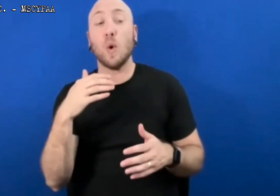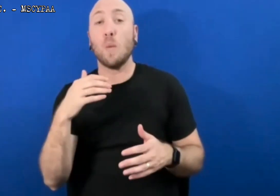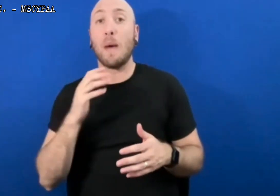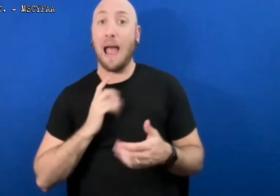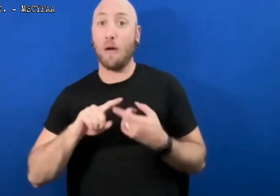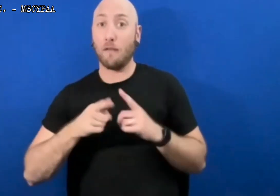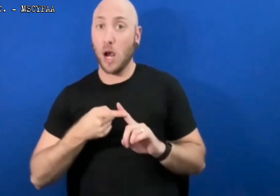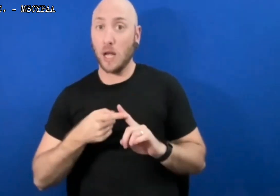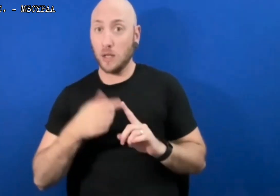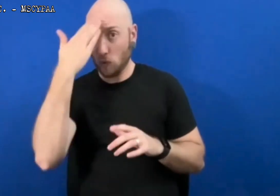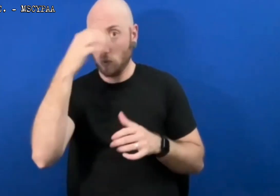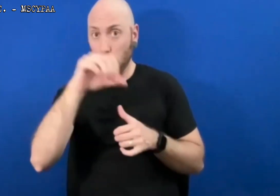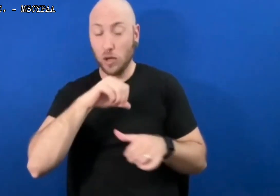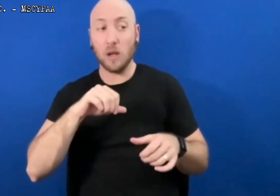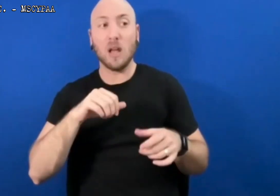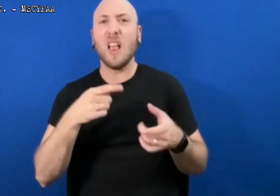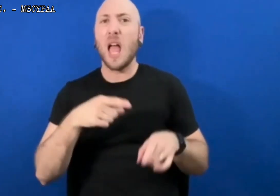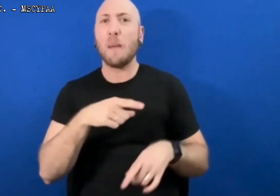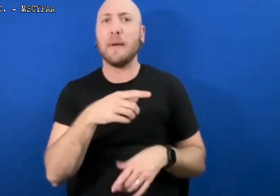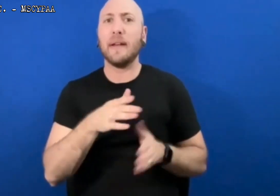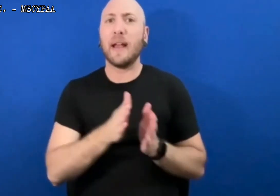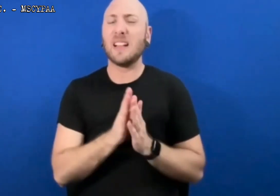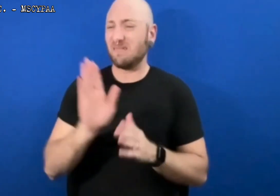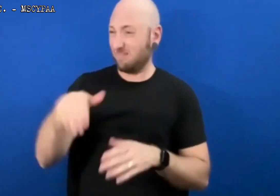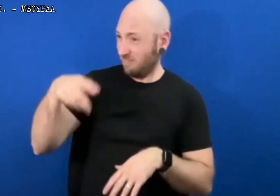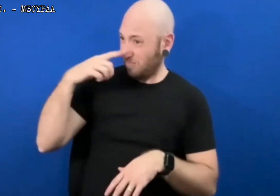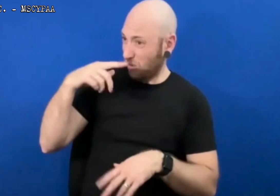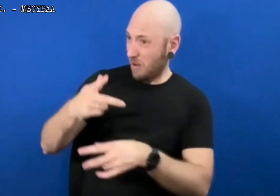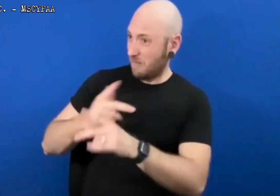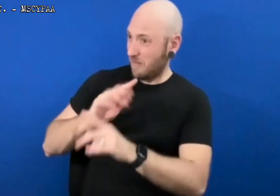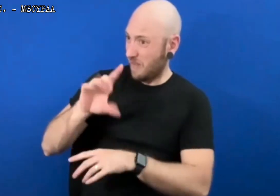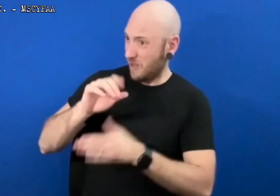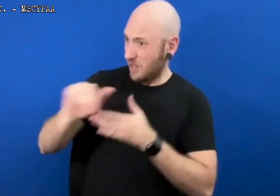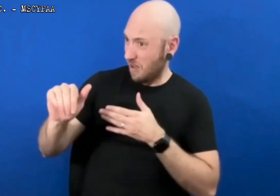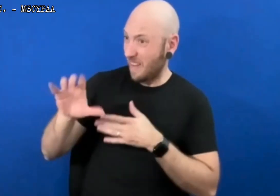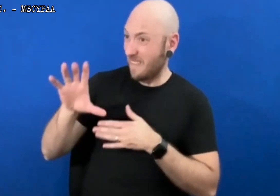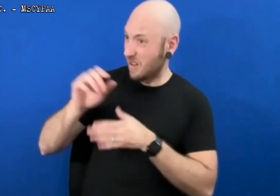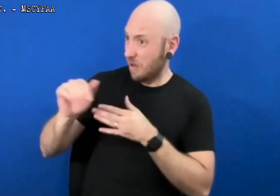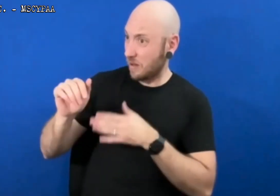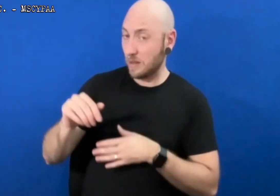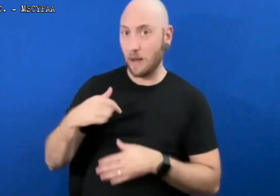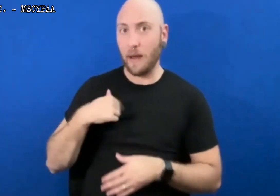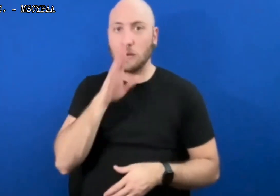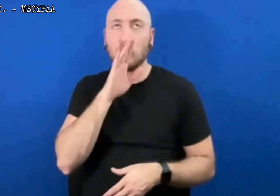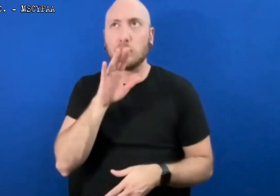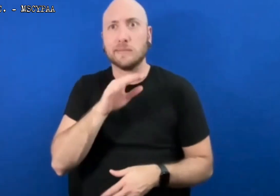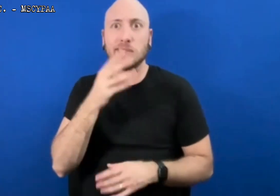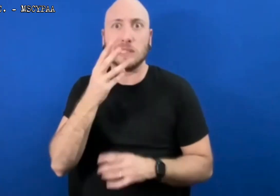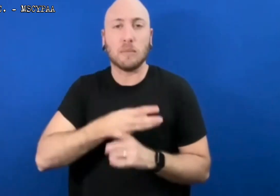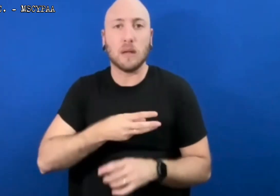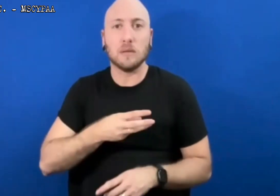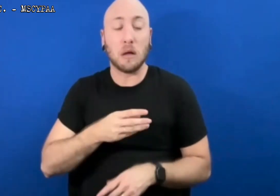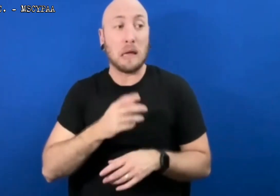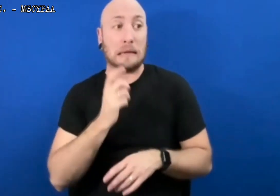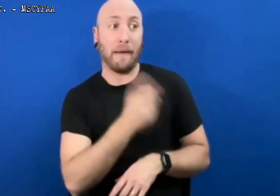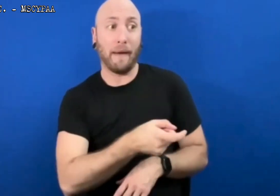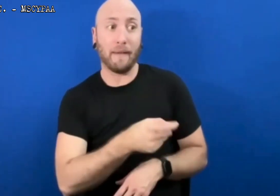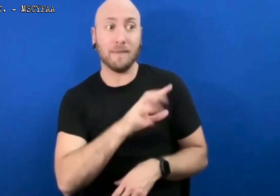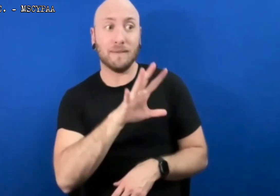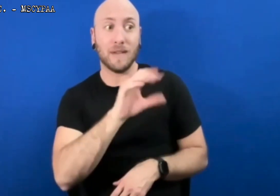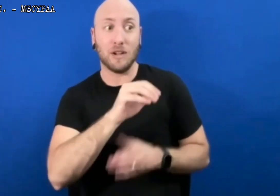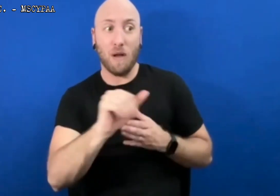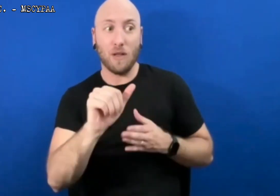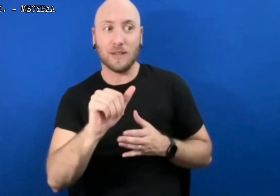then he asked to borrow $50 from me. And this was when I was like 6 months sober. And I gave him the $50 and then he ghosted